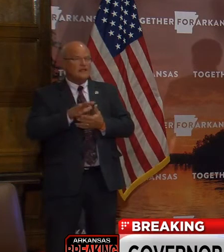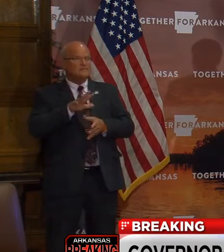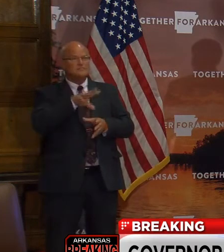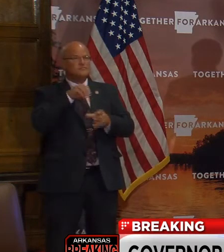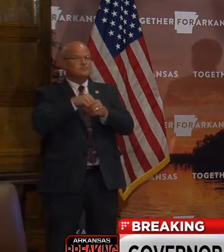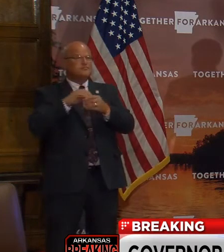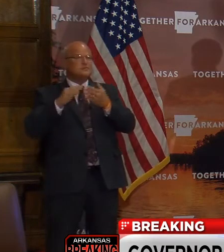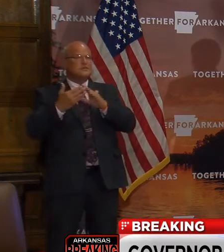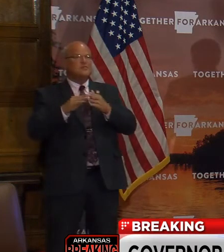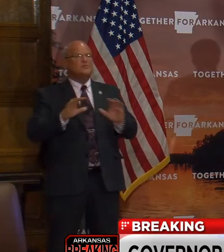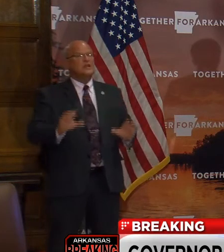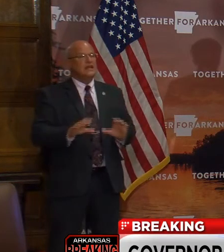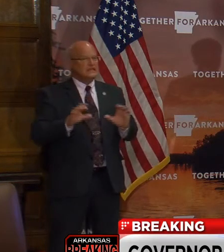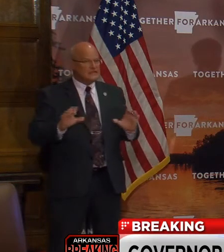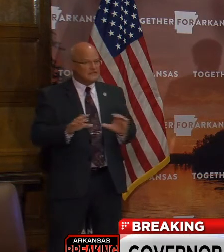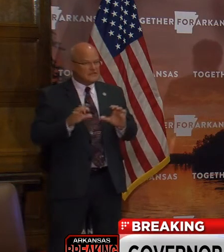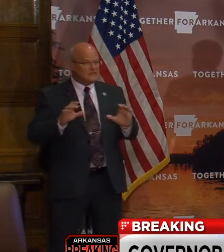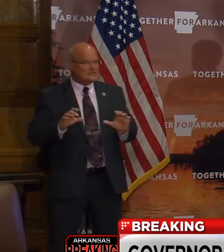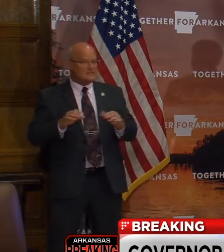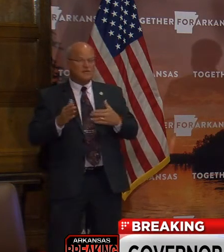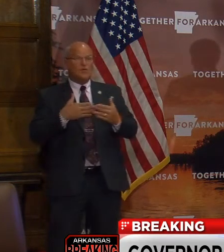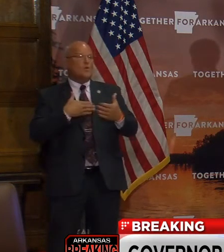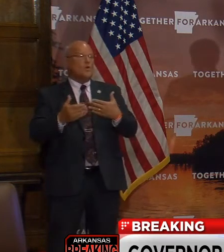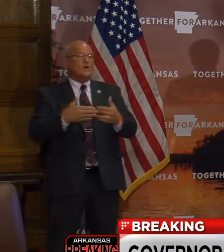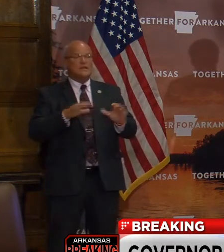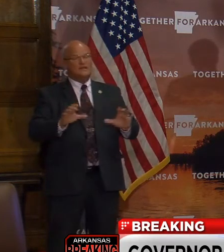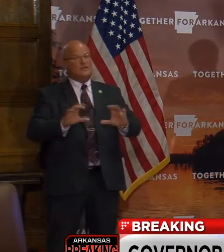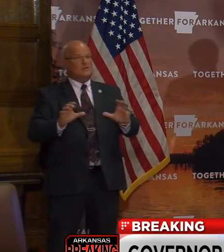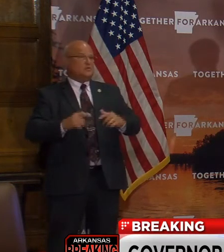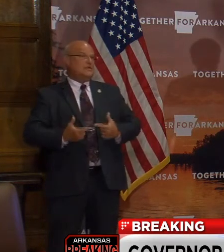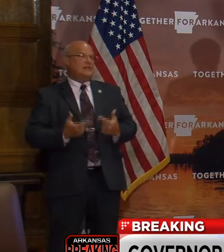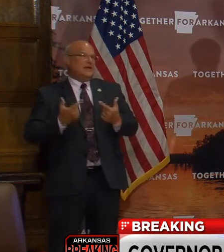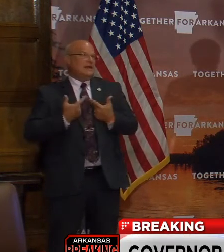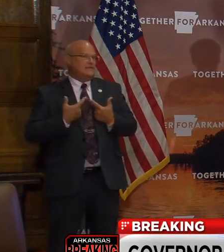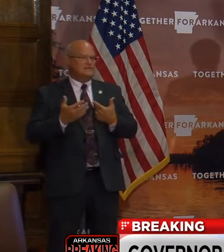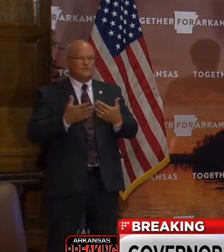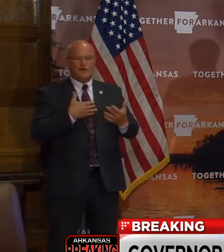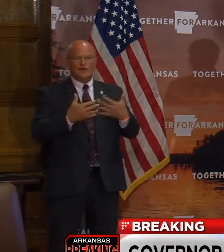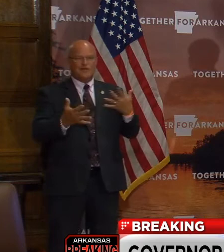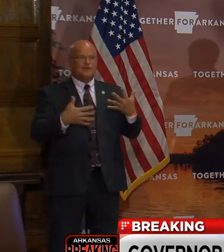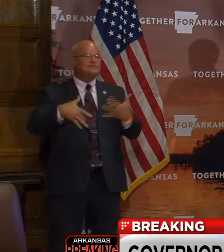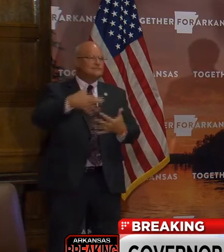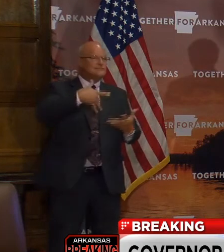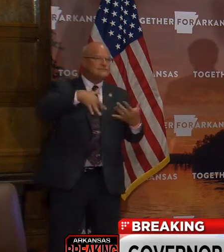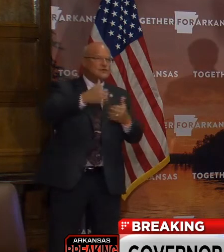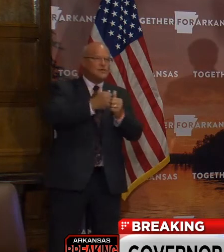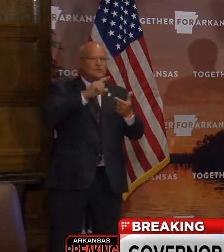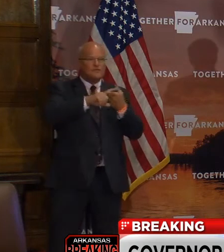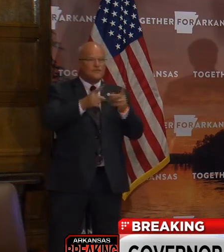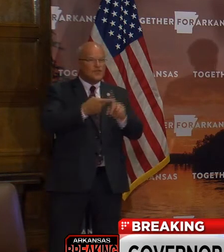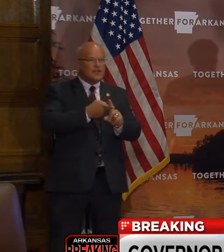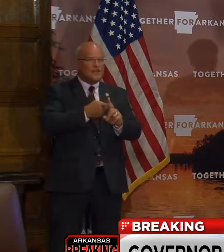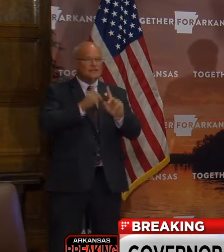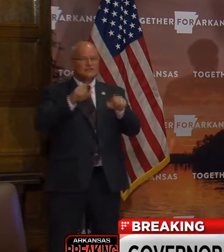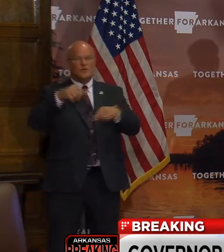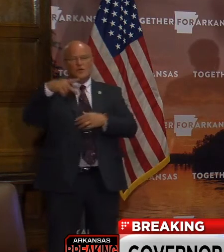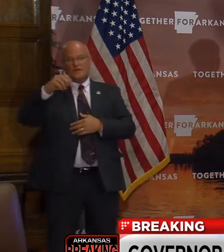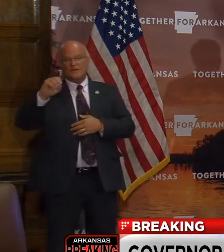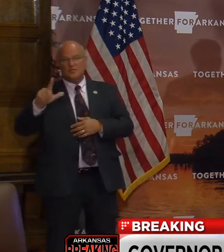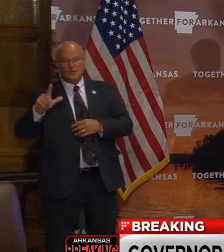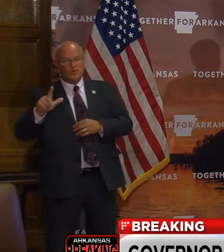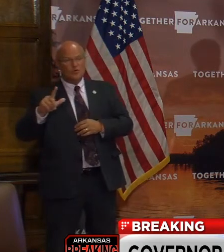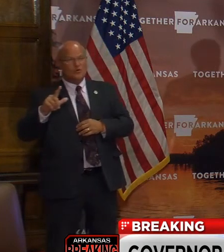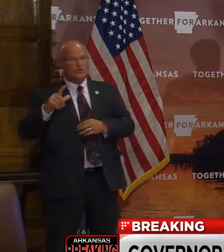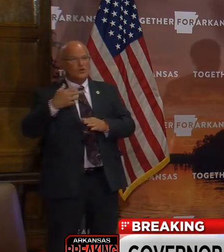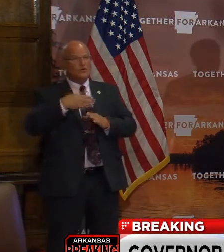in community activities, whatever they do in life, whether it's socializing with friends, going to the pool. And